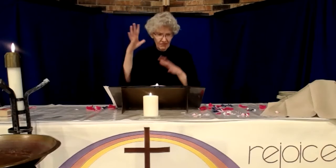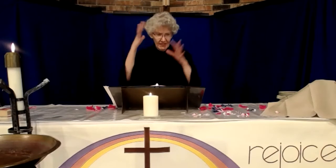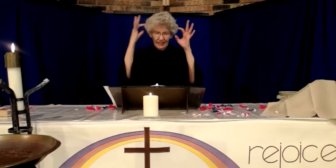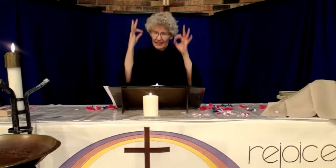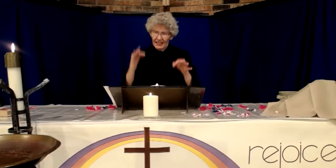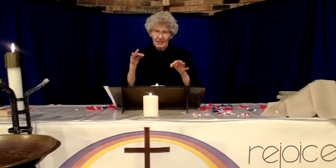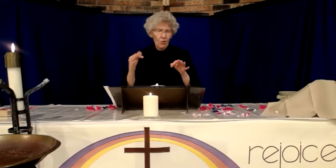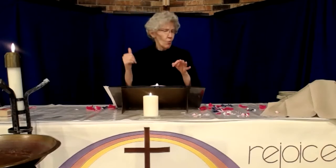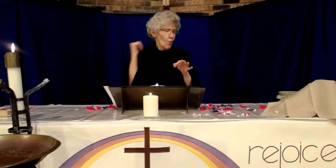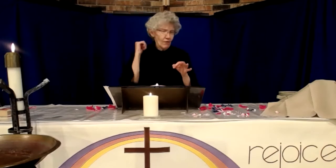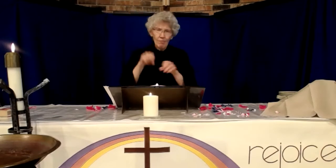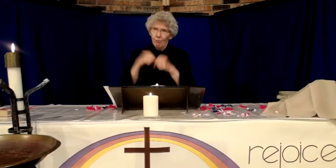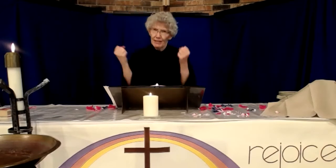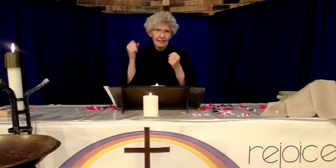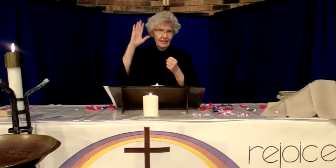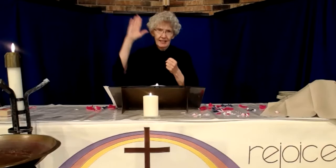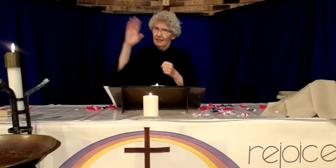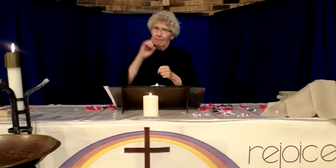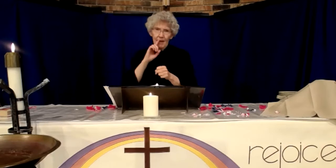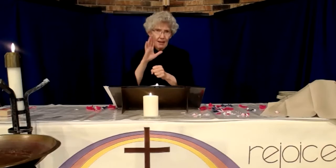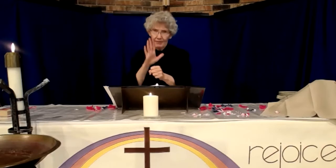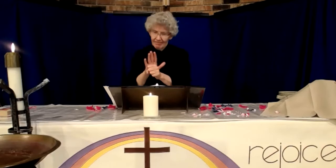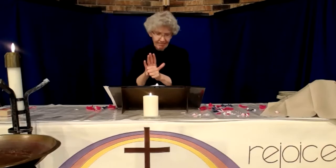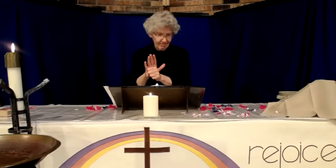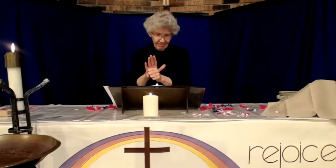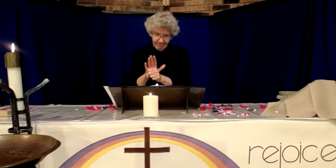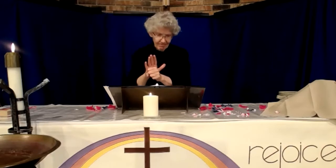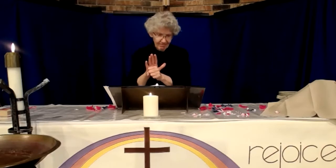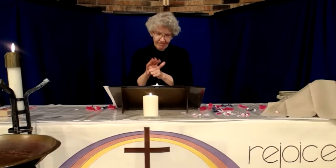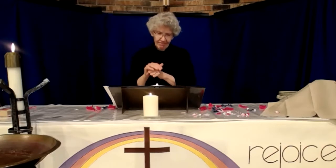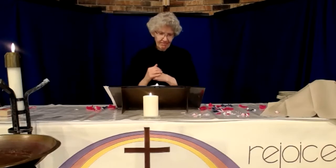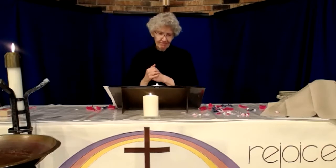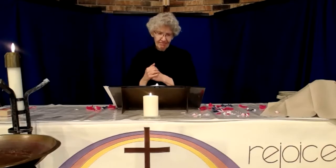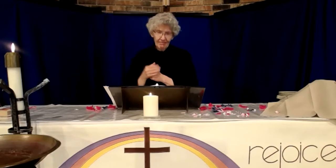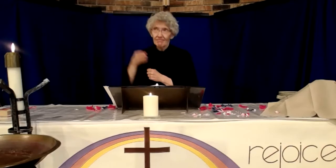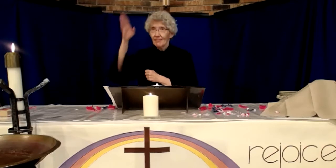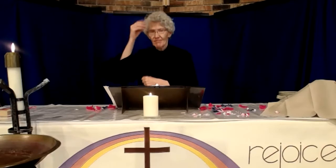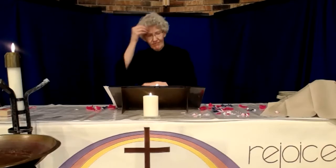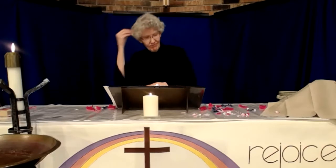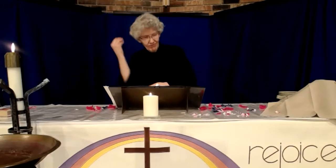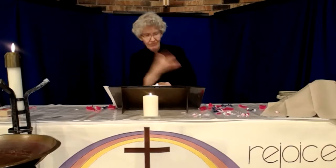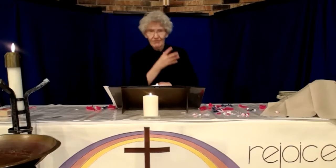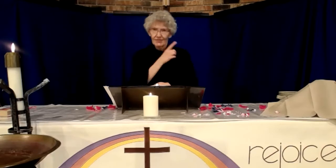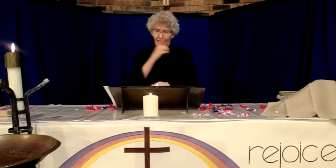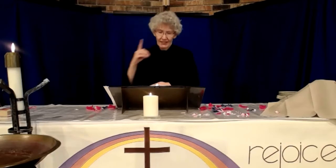and he knew that God had made a promise that God would not break.